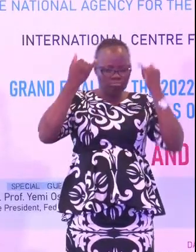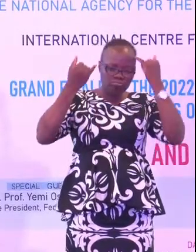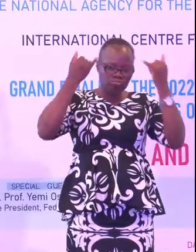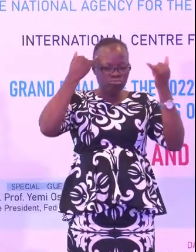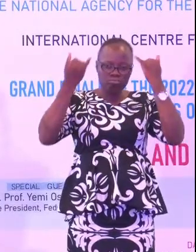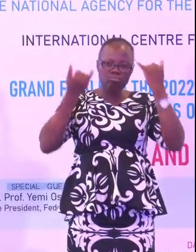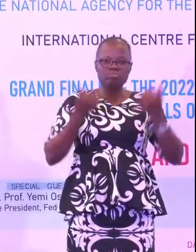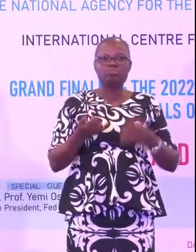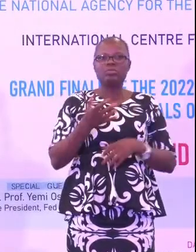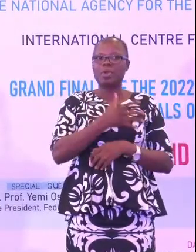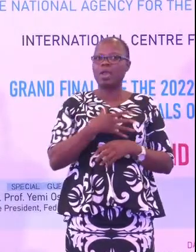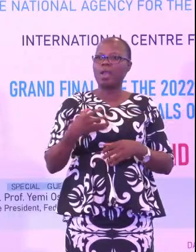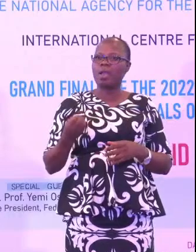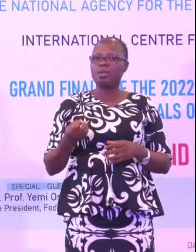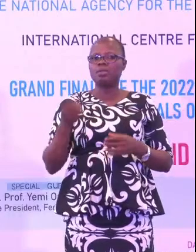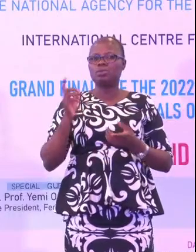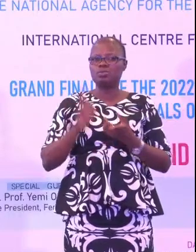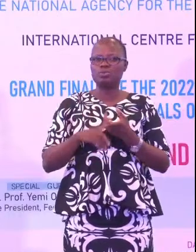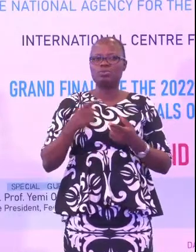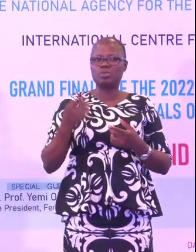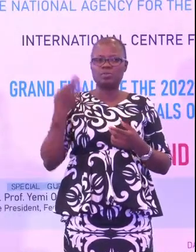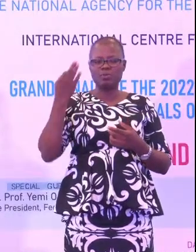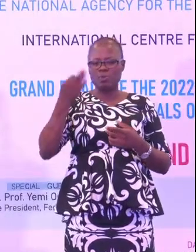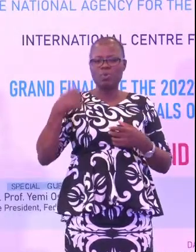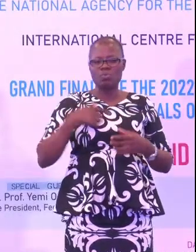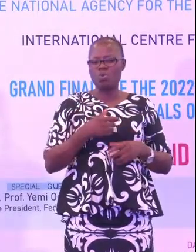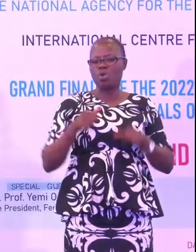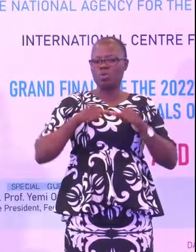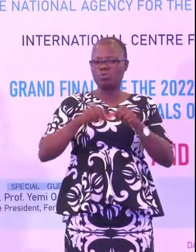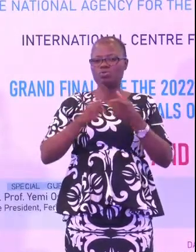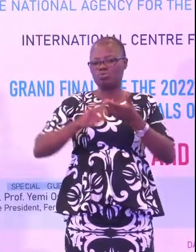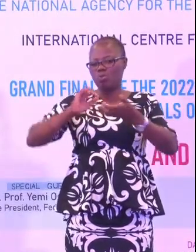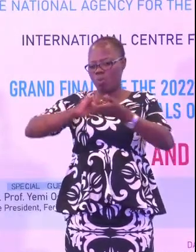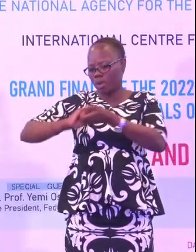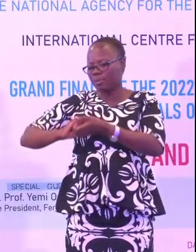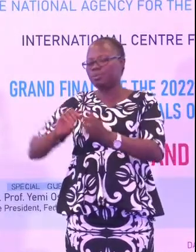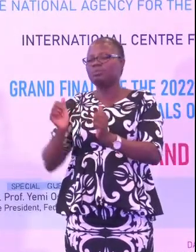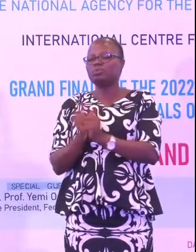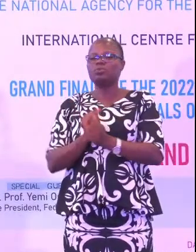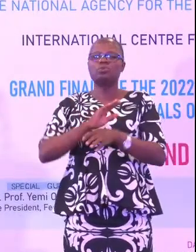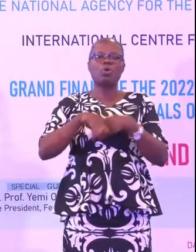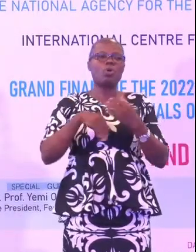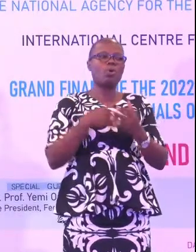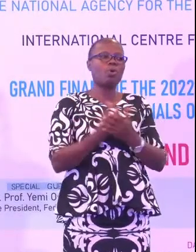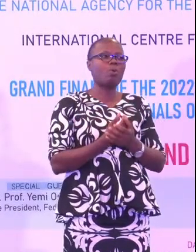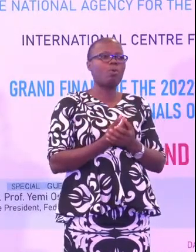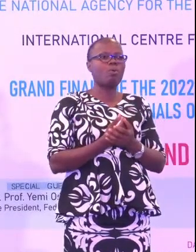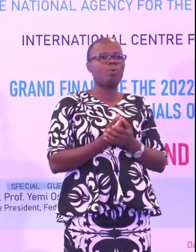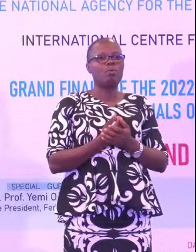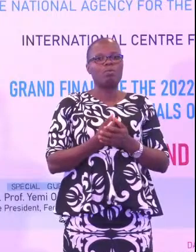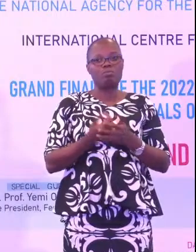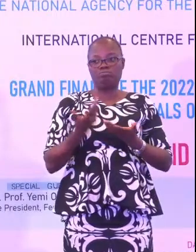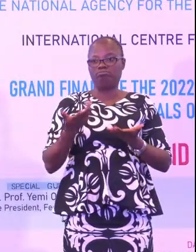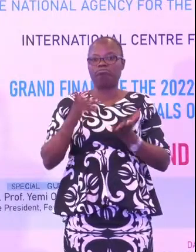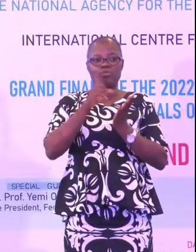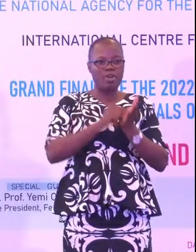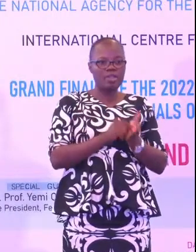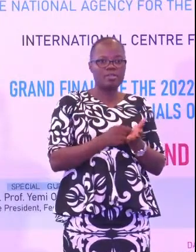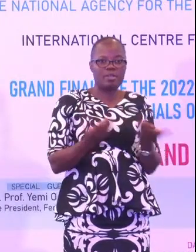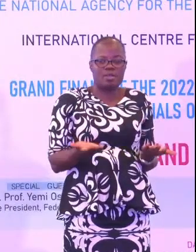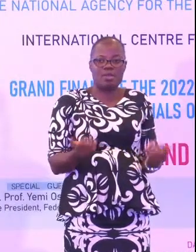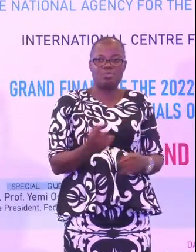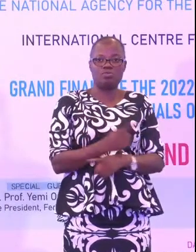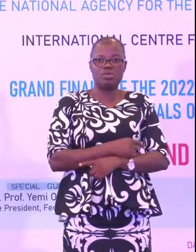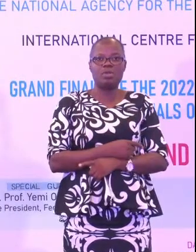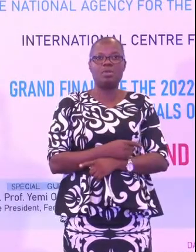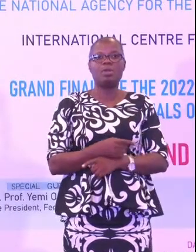undoubtedly yield. We look forward to the continued collaboration with all who are present here today to guide